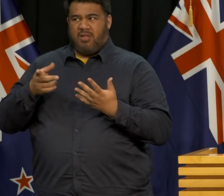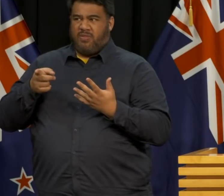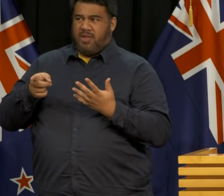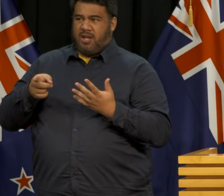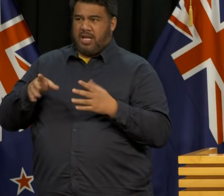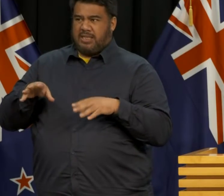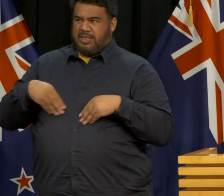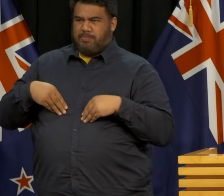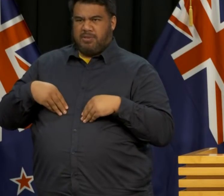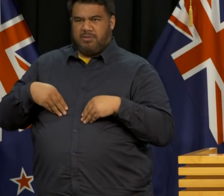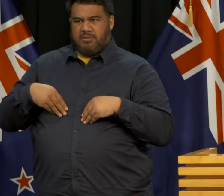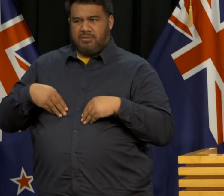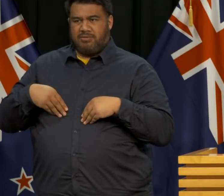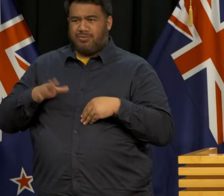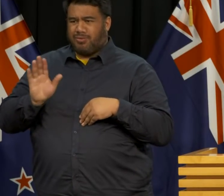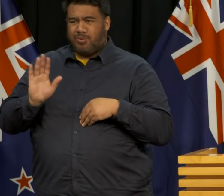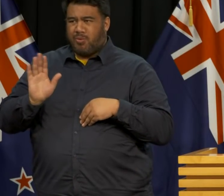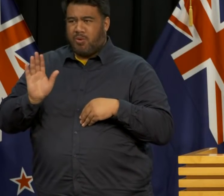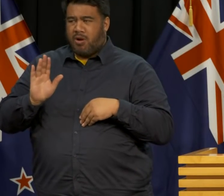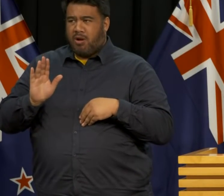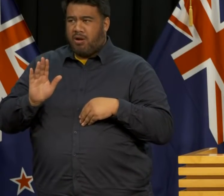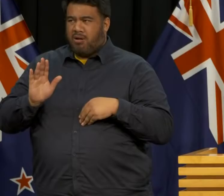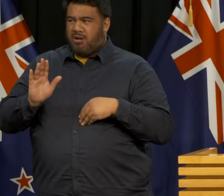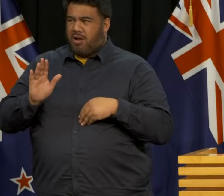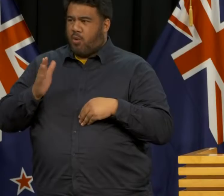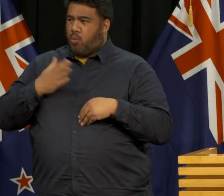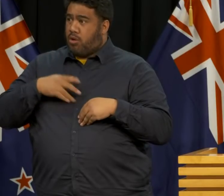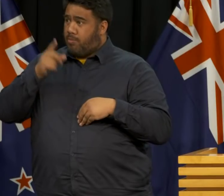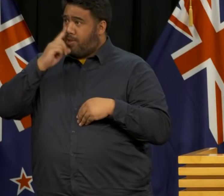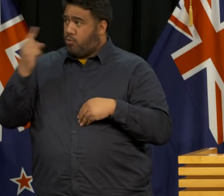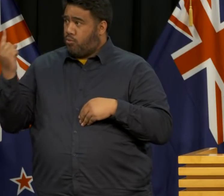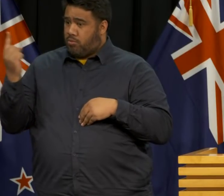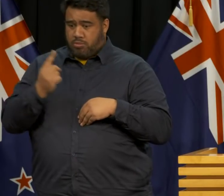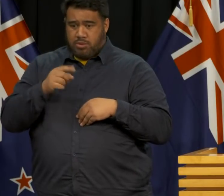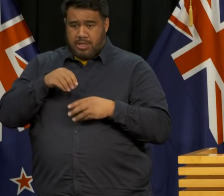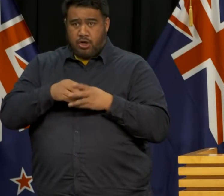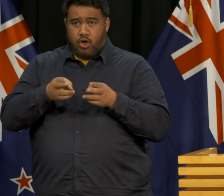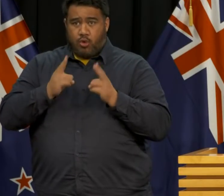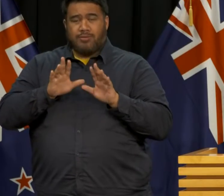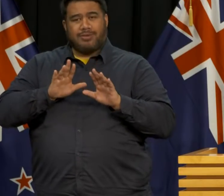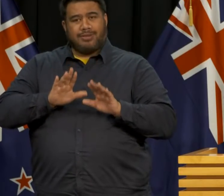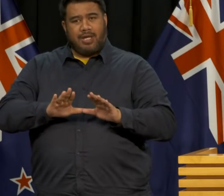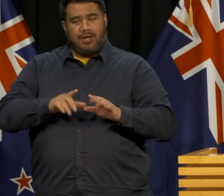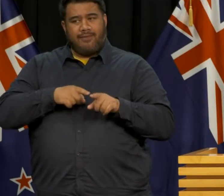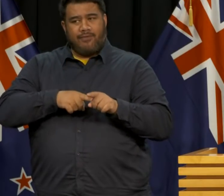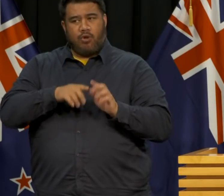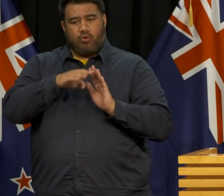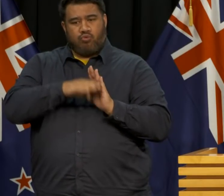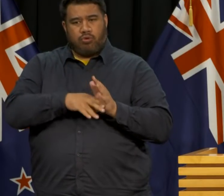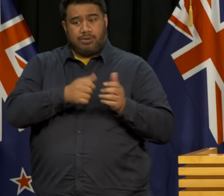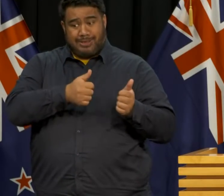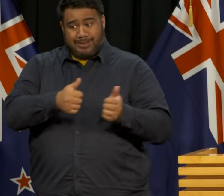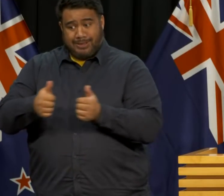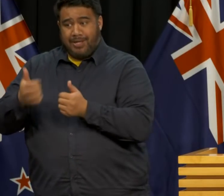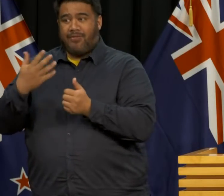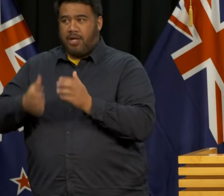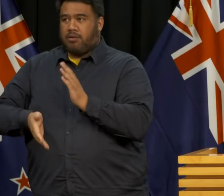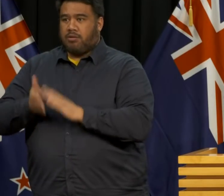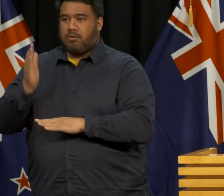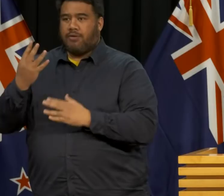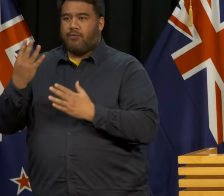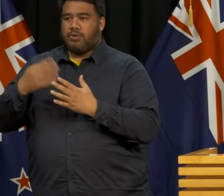is acceptable? Oh no, look, I don't want to see anyone leaving these facilities, and I'm asking everybody to follow the rules.